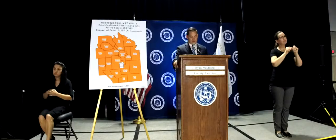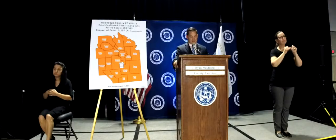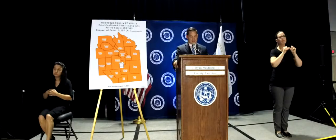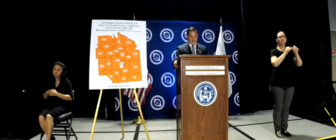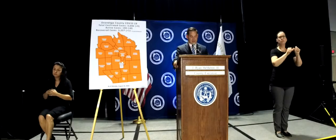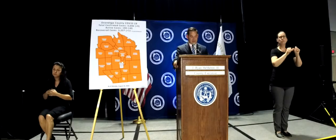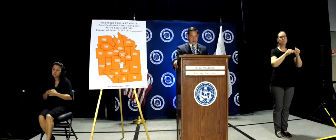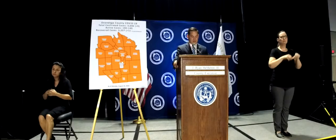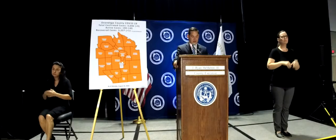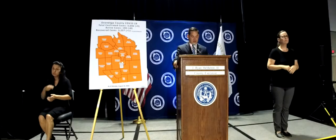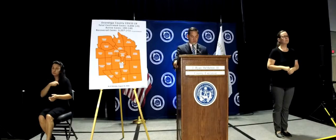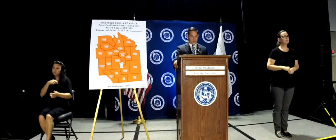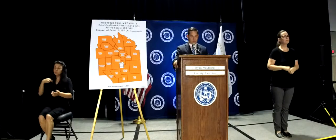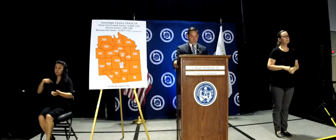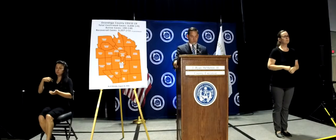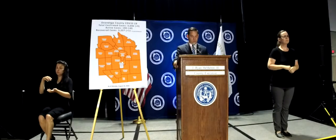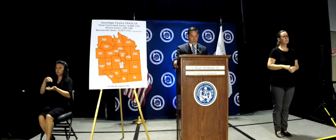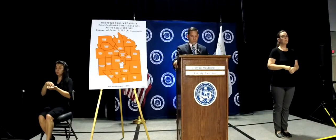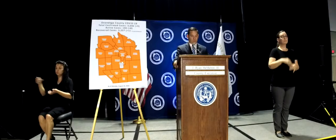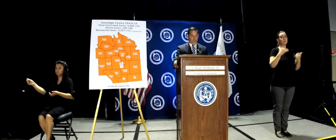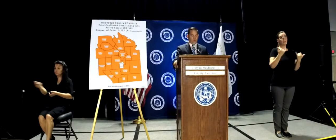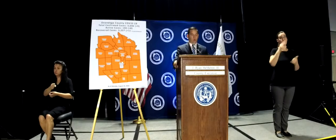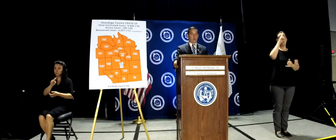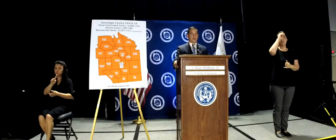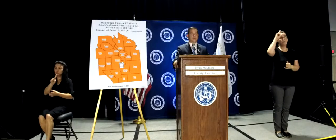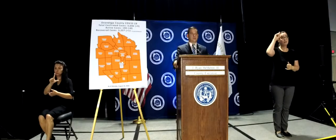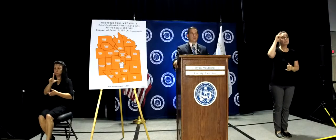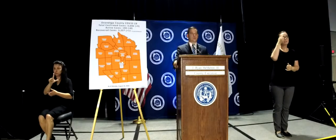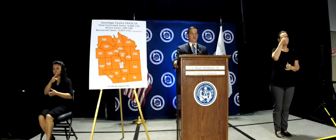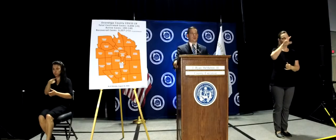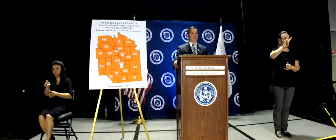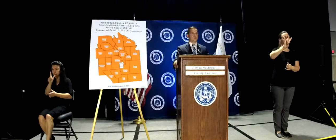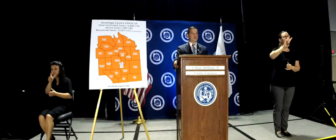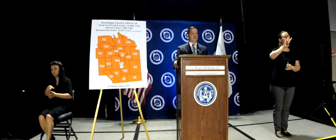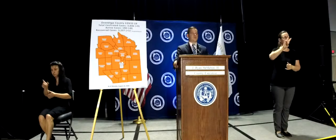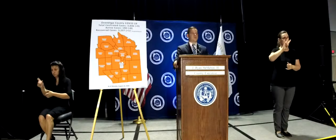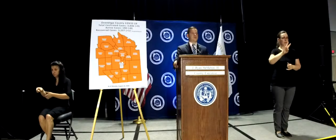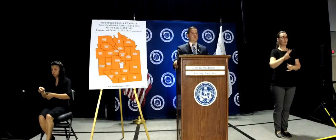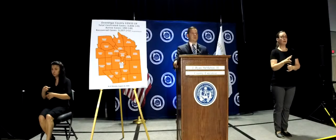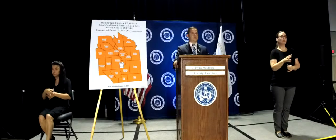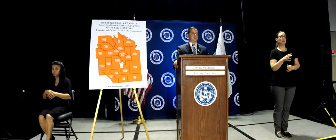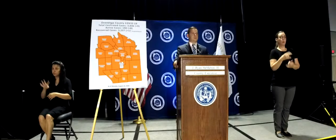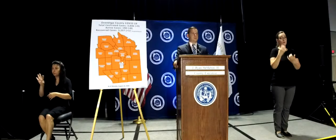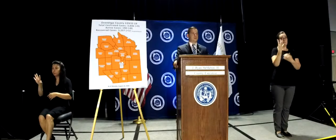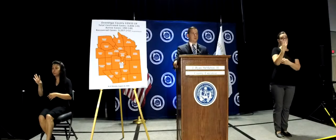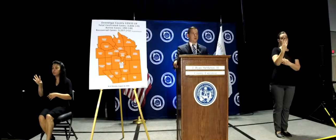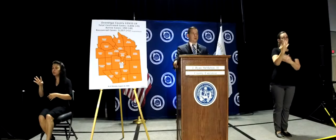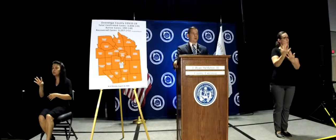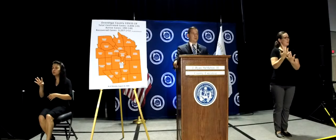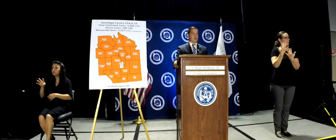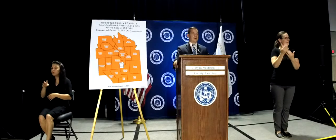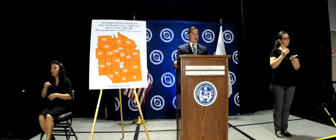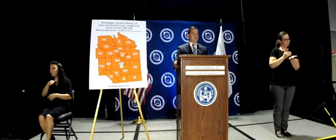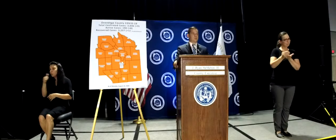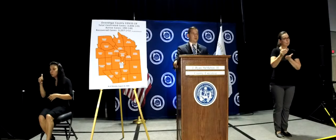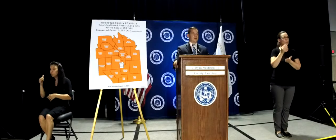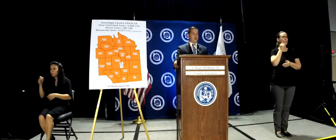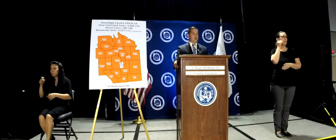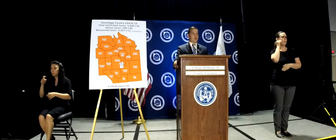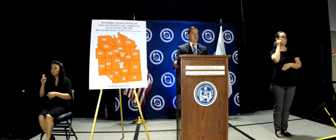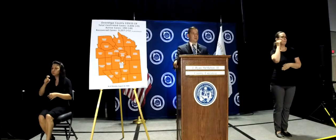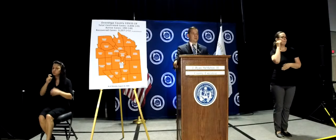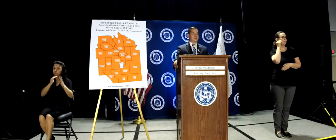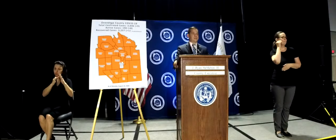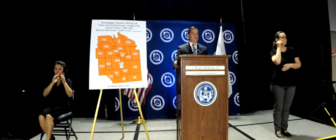Hospitalizations, 17 in the hospital, 4 waiting to return to a senior facility. They no longer need hospital